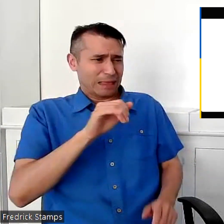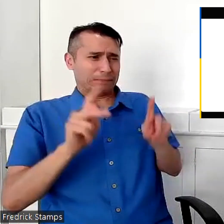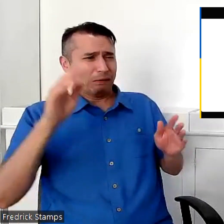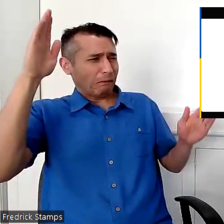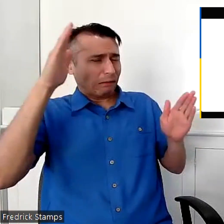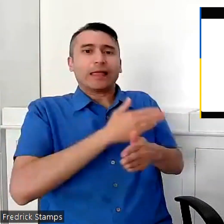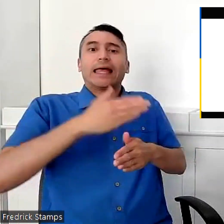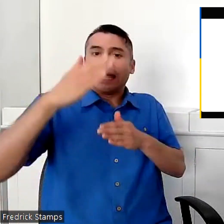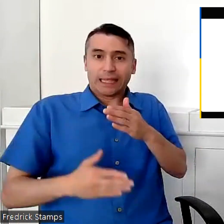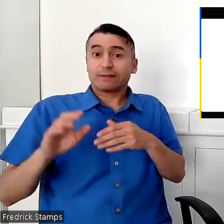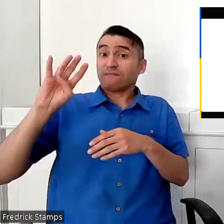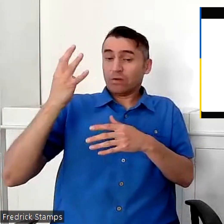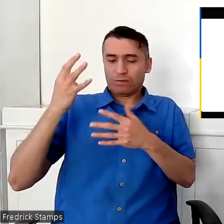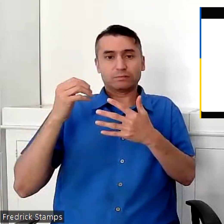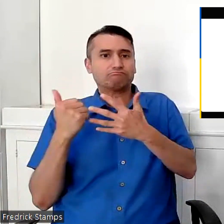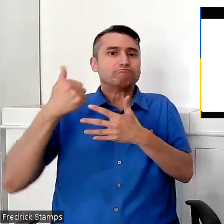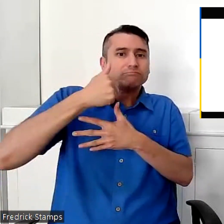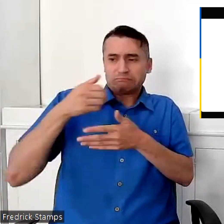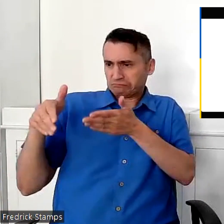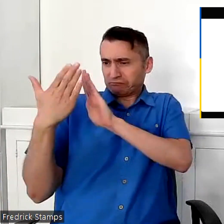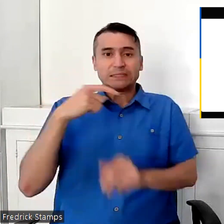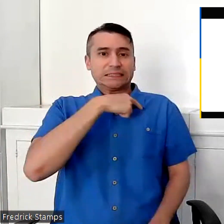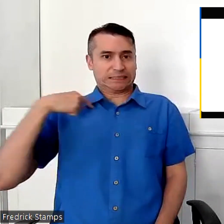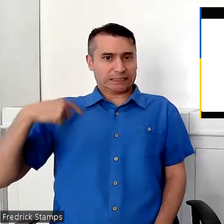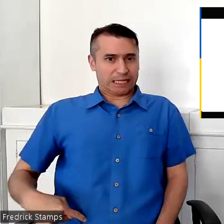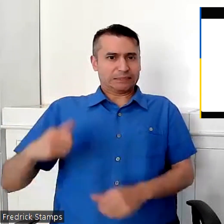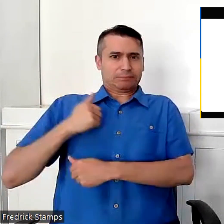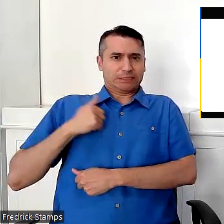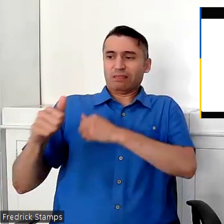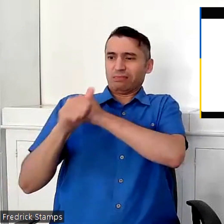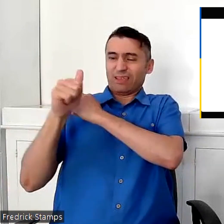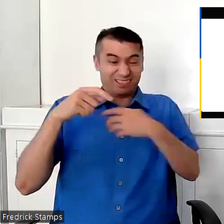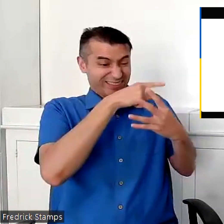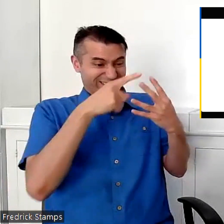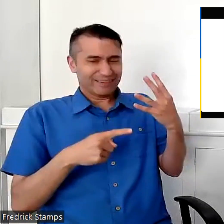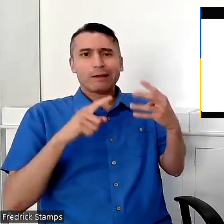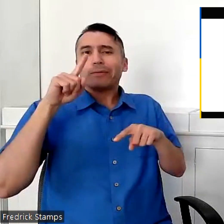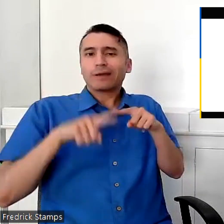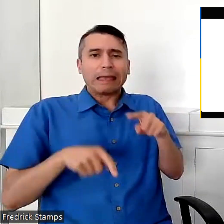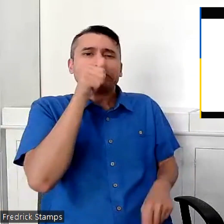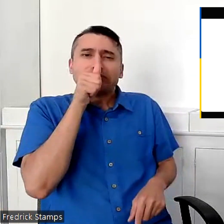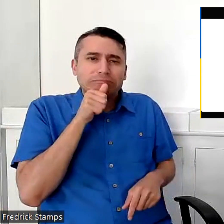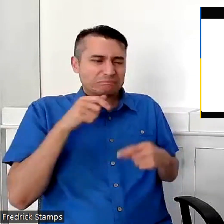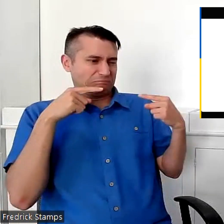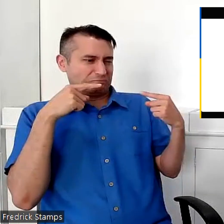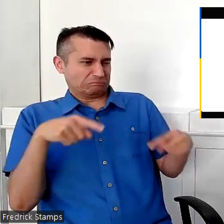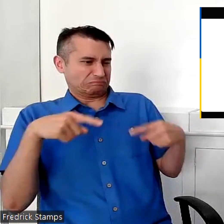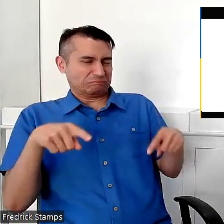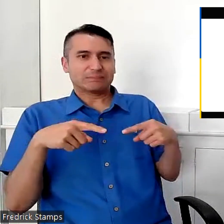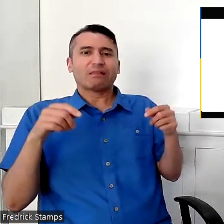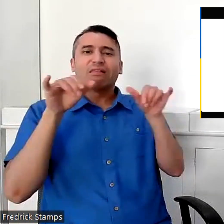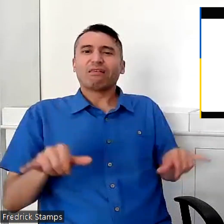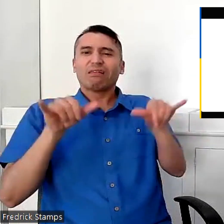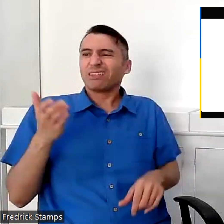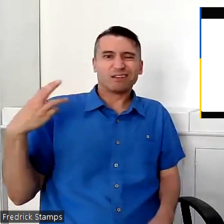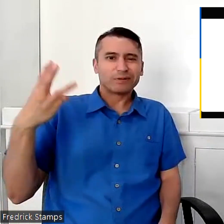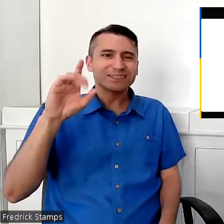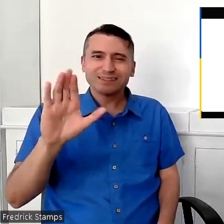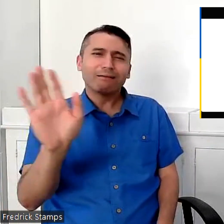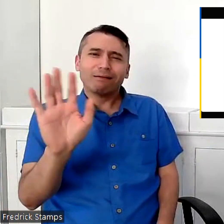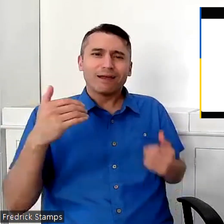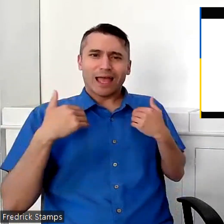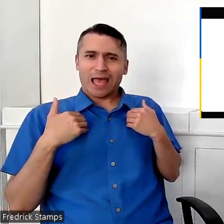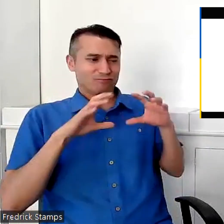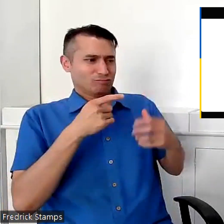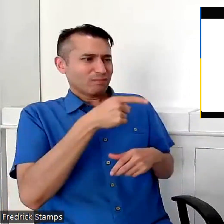and end the humanitarian crisis. 4. Stand up to China's military threat. On this vital list, we can't afford partisan gridlock or DC business